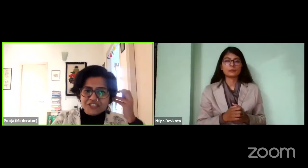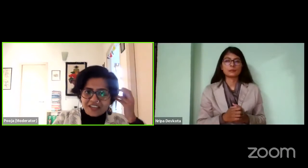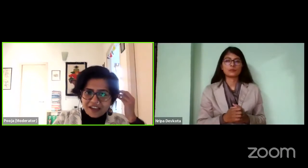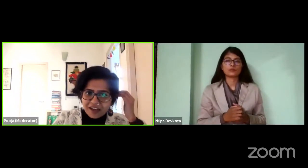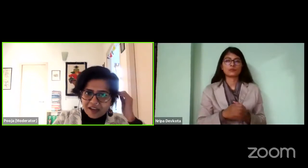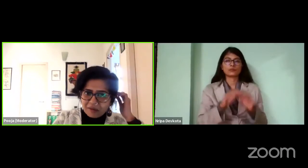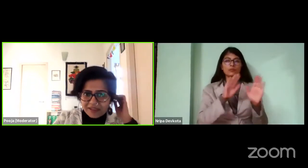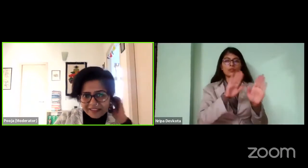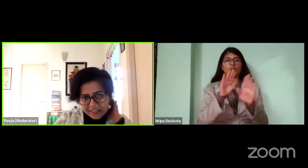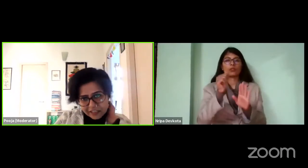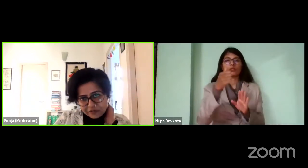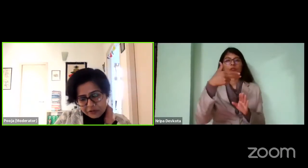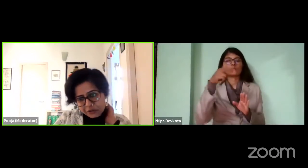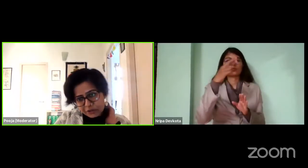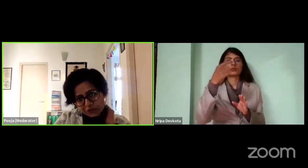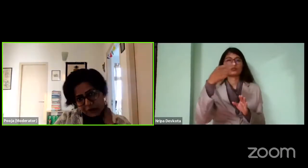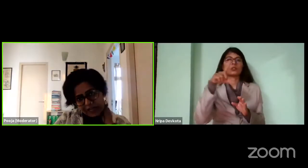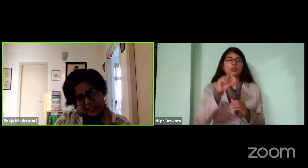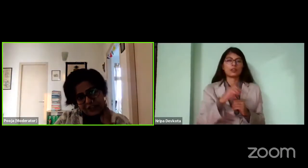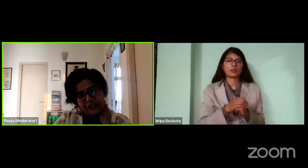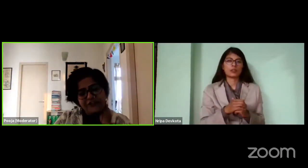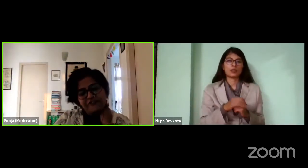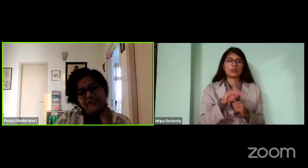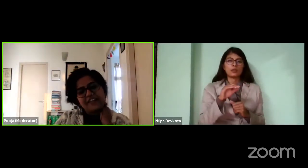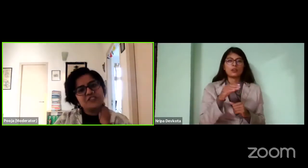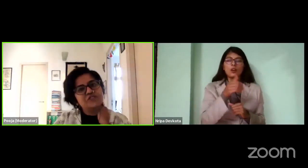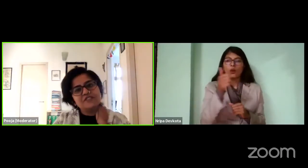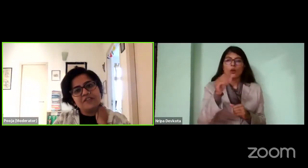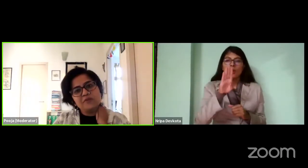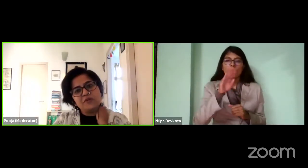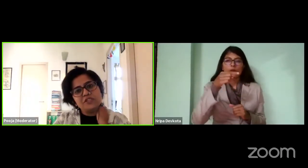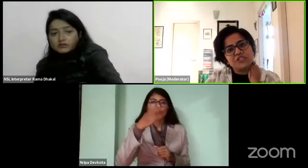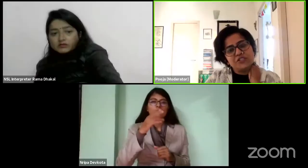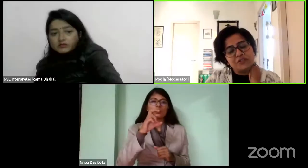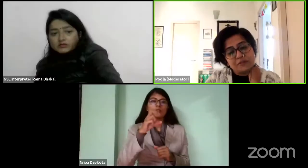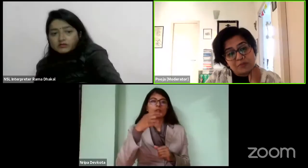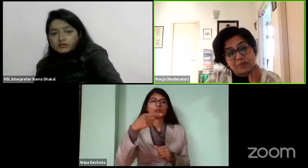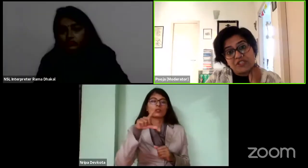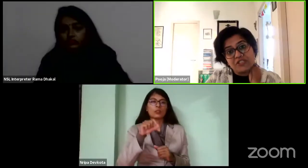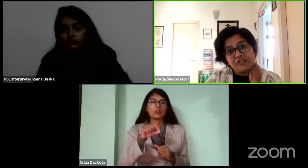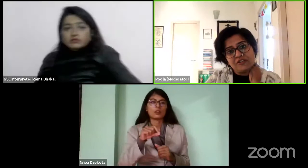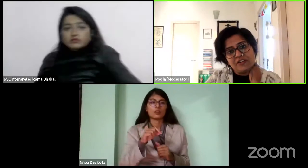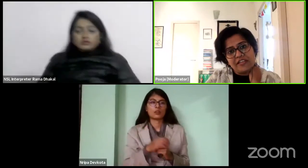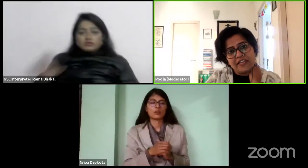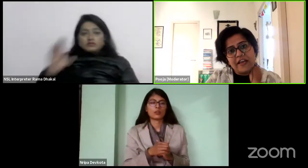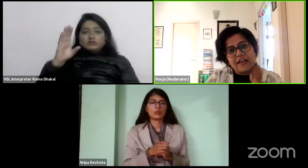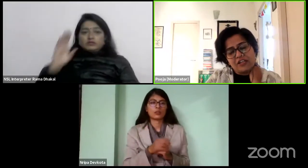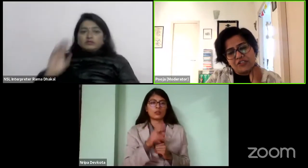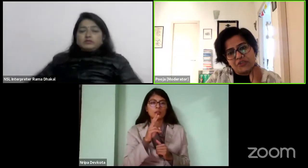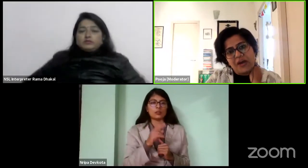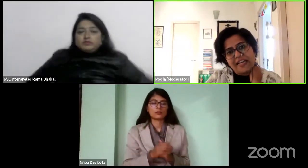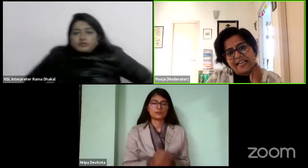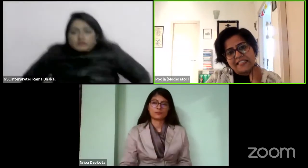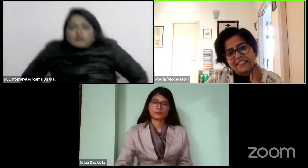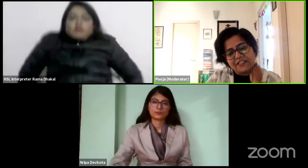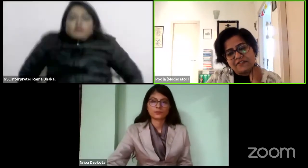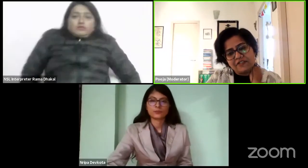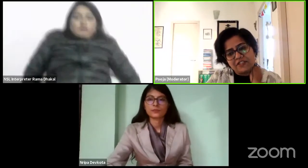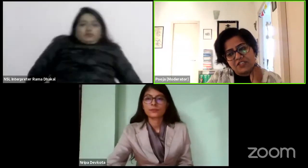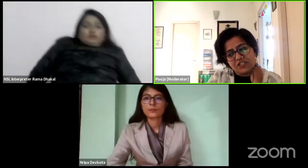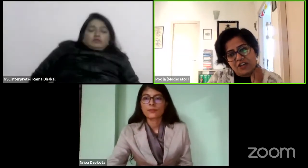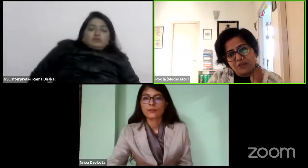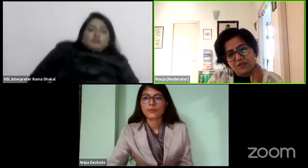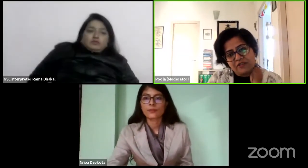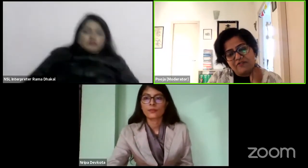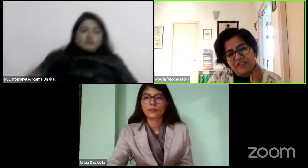Thanks, Archana. Bandana, if you could also kind of reflect on the same question, particularly because you highlighted in the